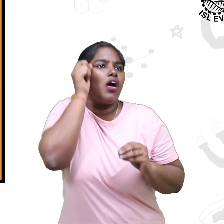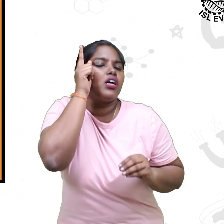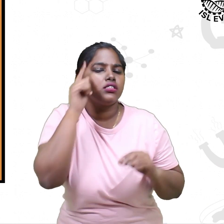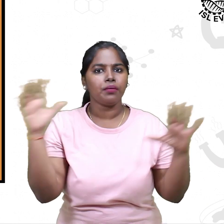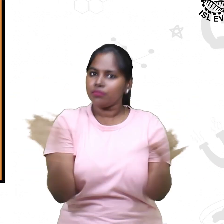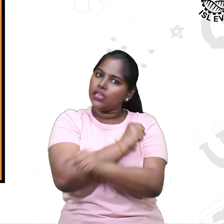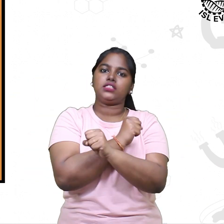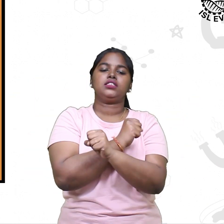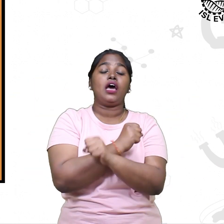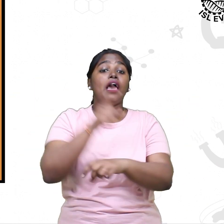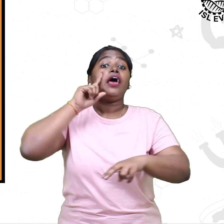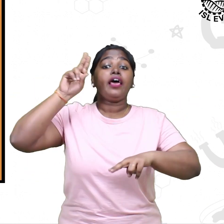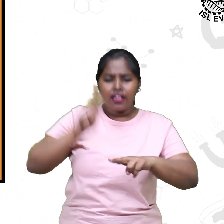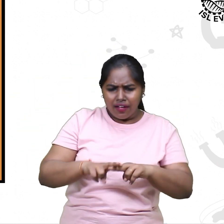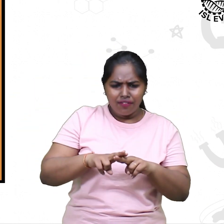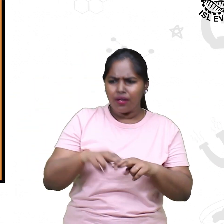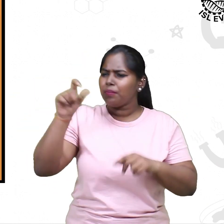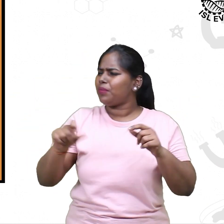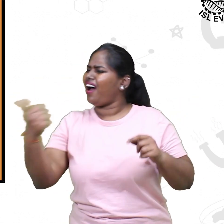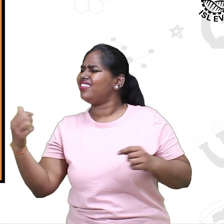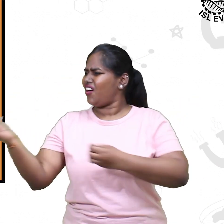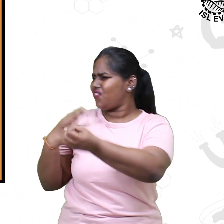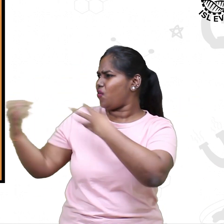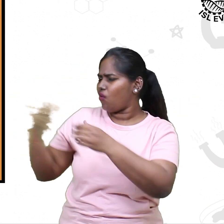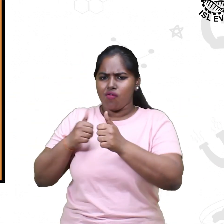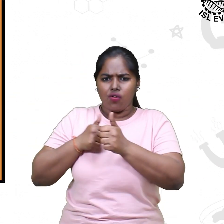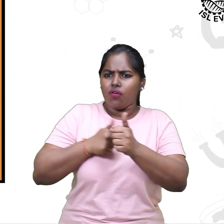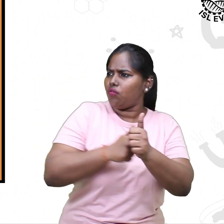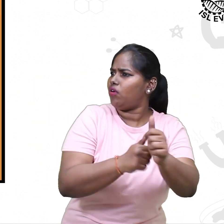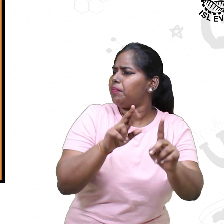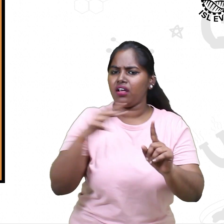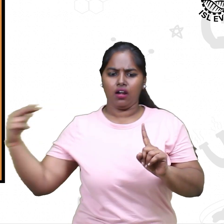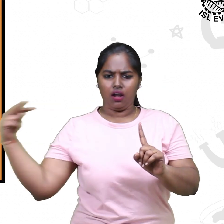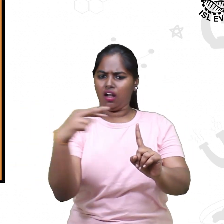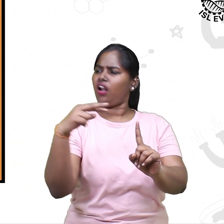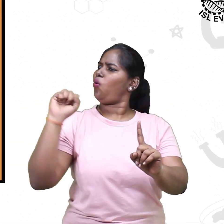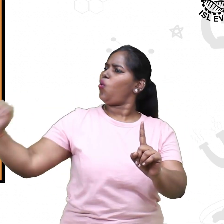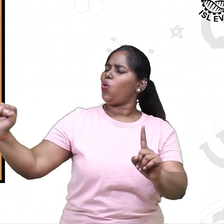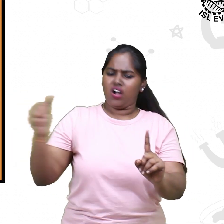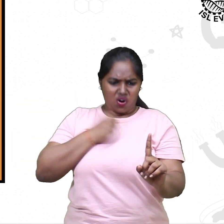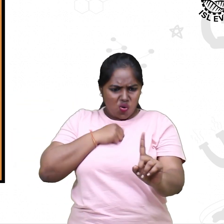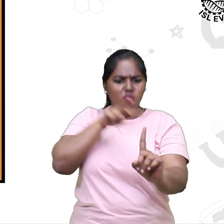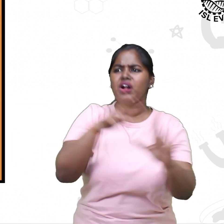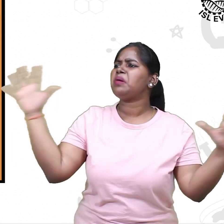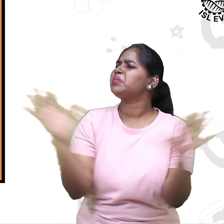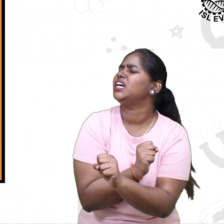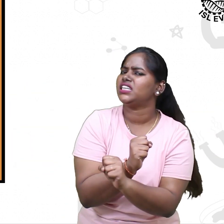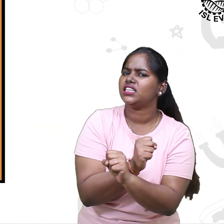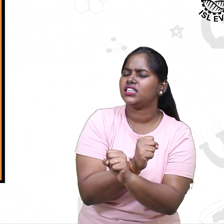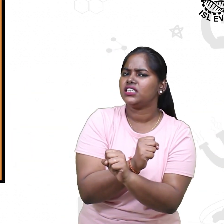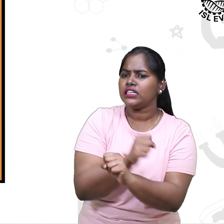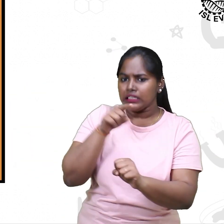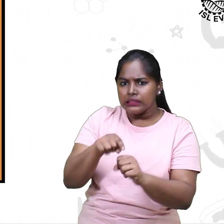world, If you just follow what everybody's telling you, you're looking at it from their eyes, not from your own eyes. And that's something that you're missing